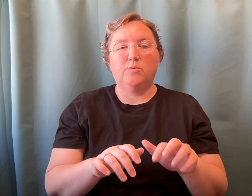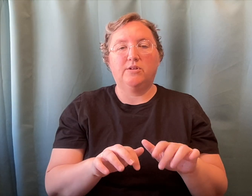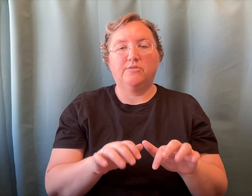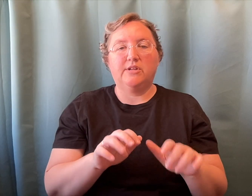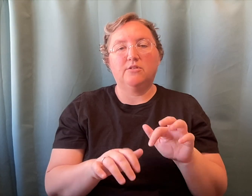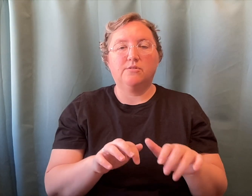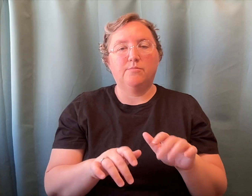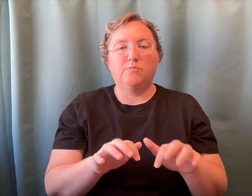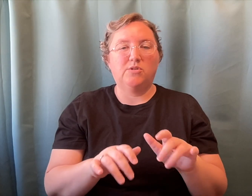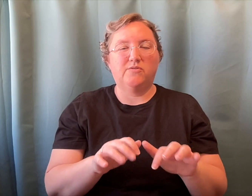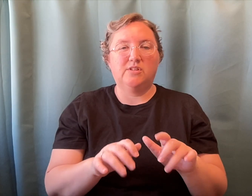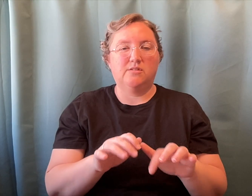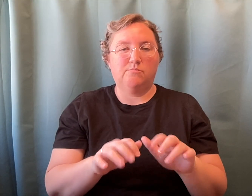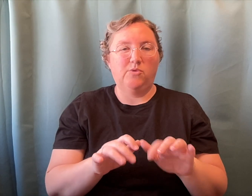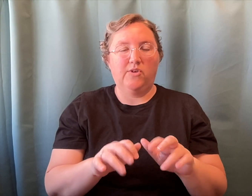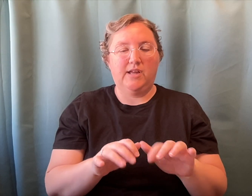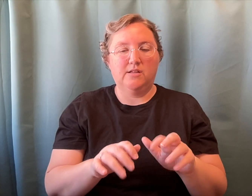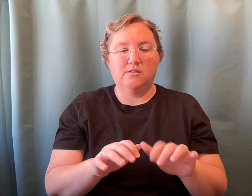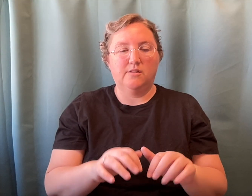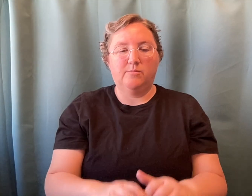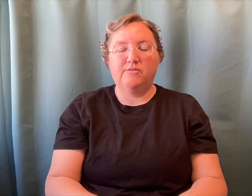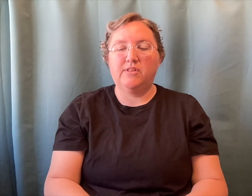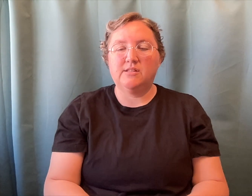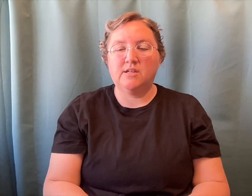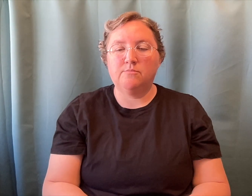your fingers. Most of us move our hands a little bit for that sign.